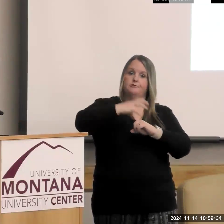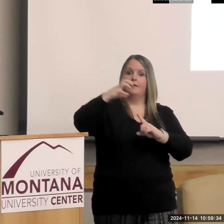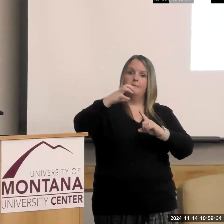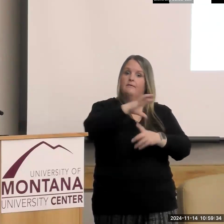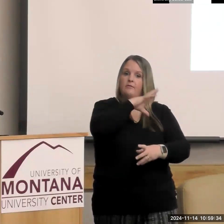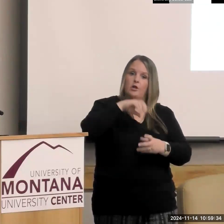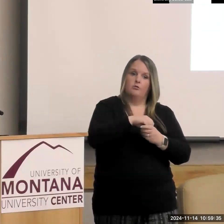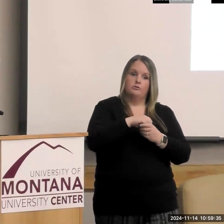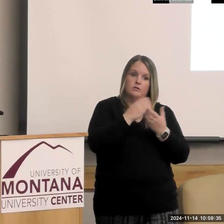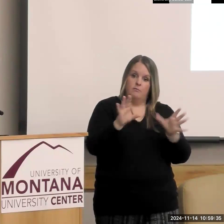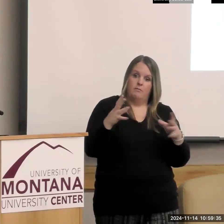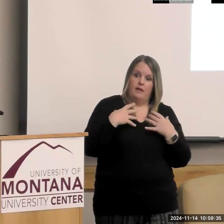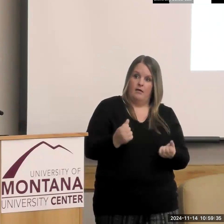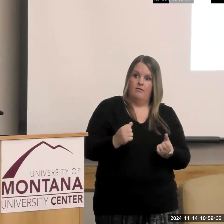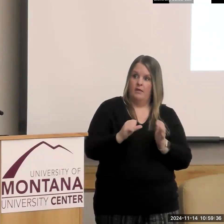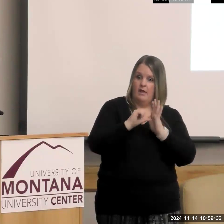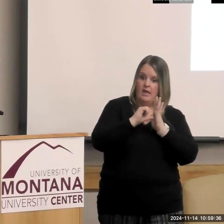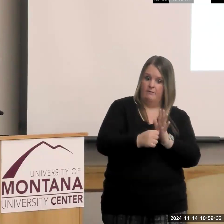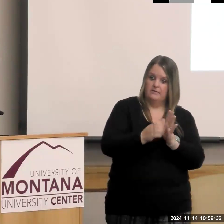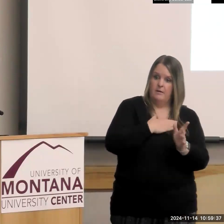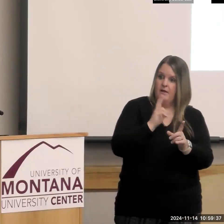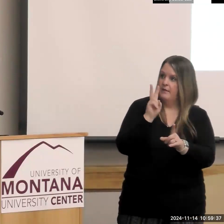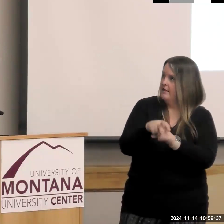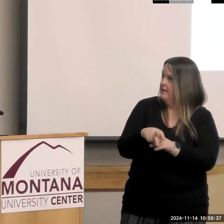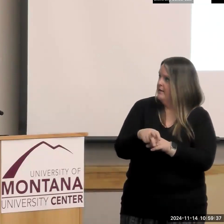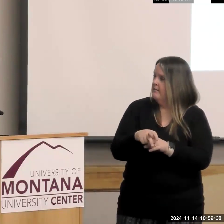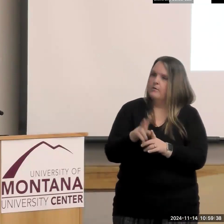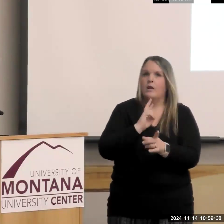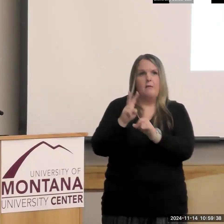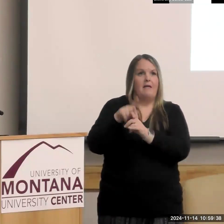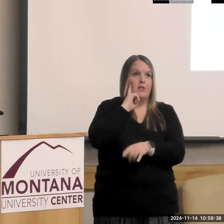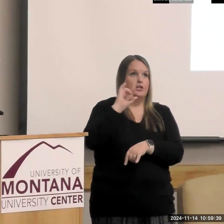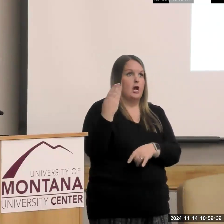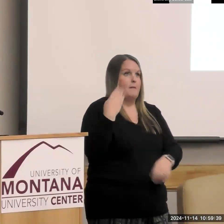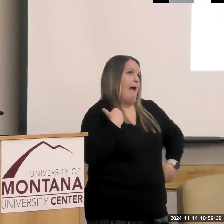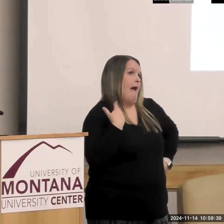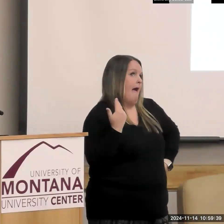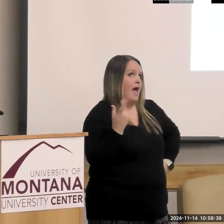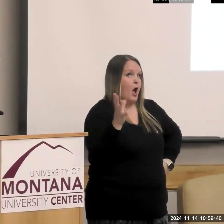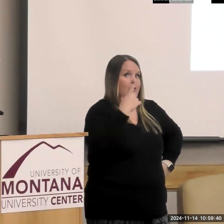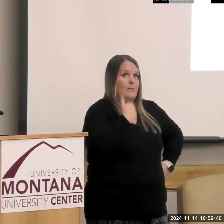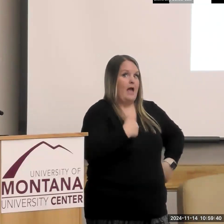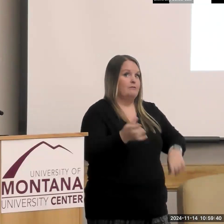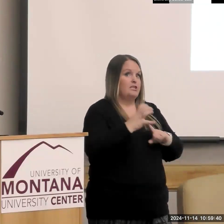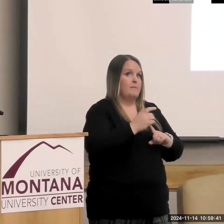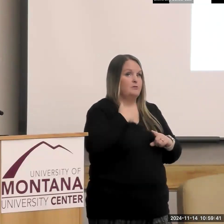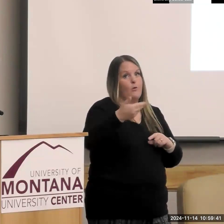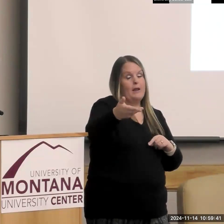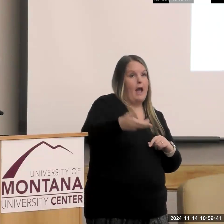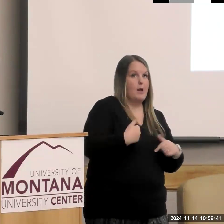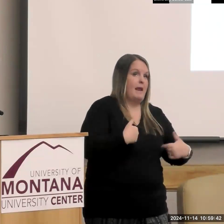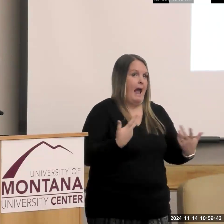health, which I pointed out on my application when I applied for the job. They already said I was a champion, so why not hire the champion, right?